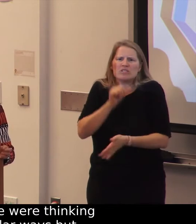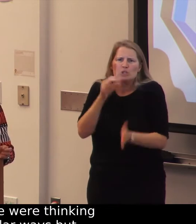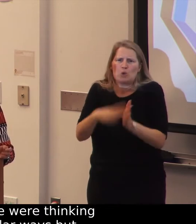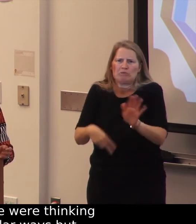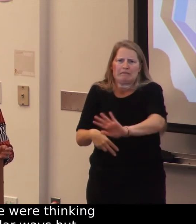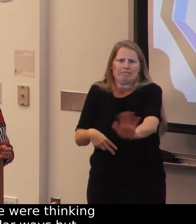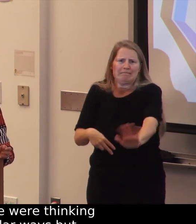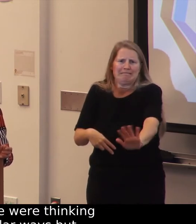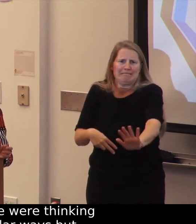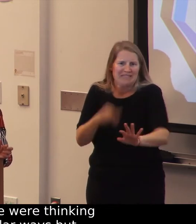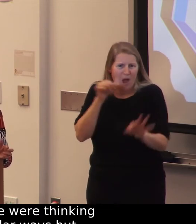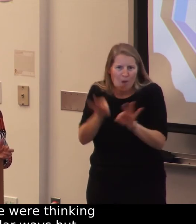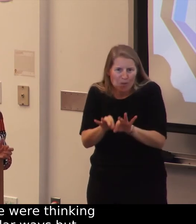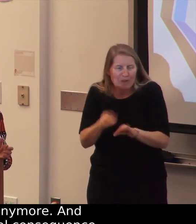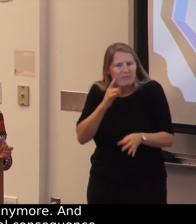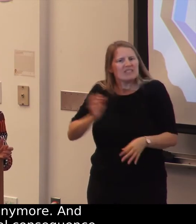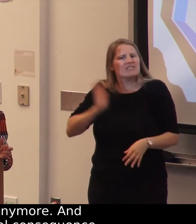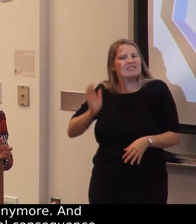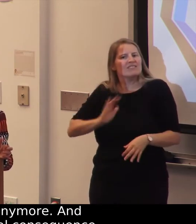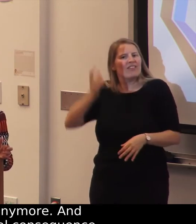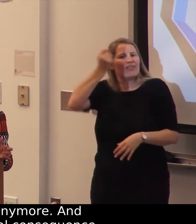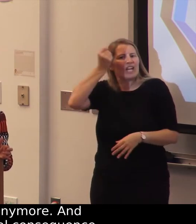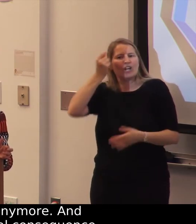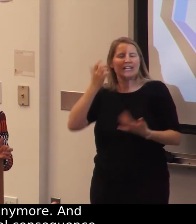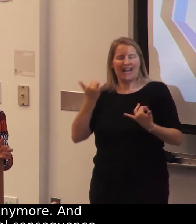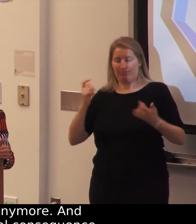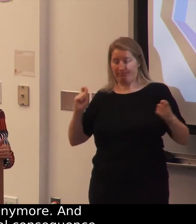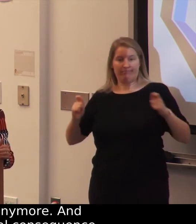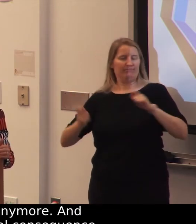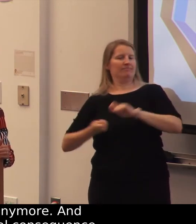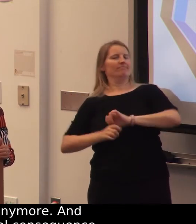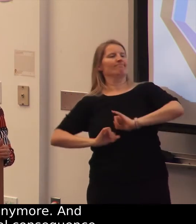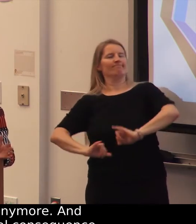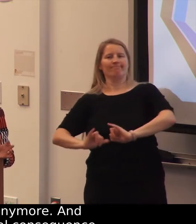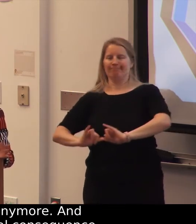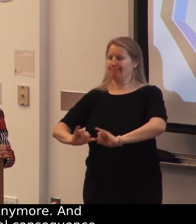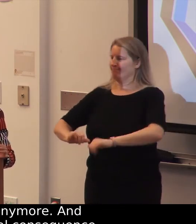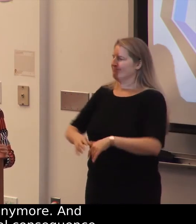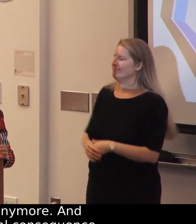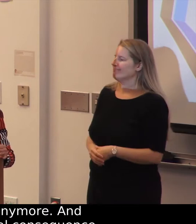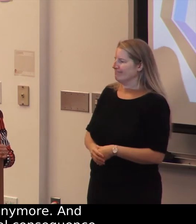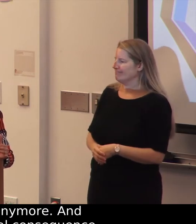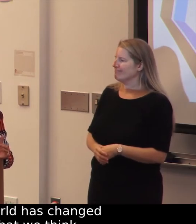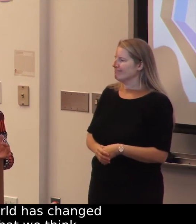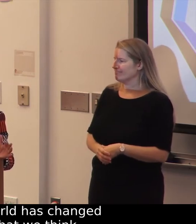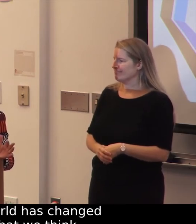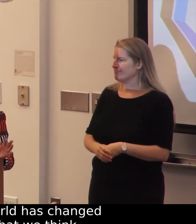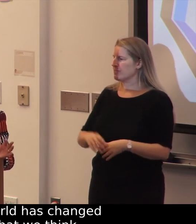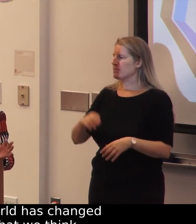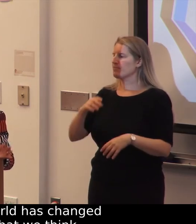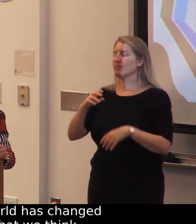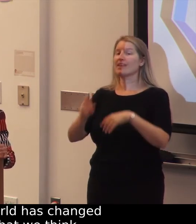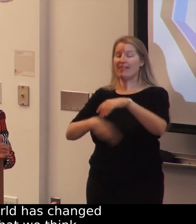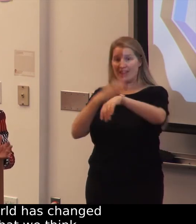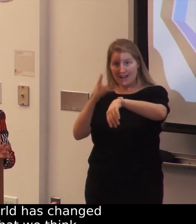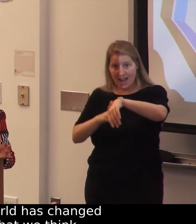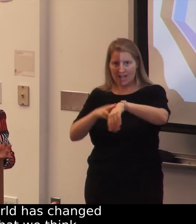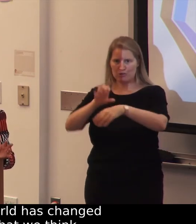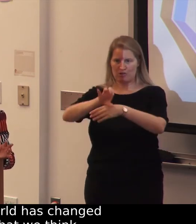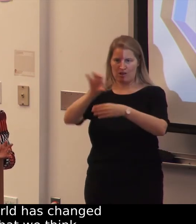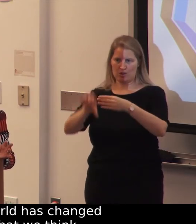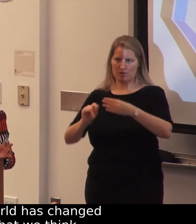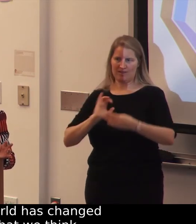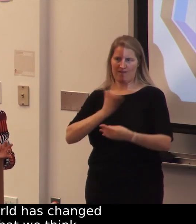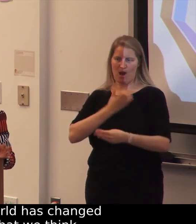thinking in particular ways, but we're not thinking that way anymore. So the natural consequence of an increasingly globalized world